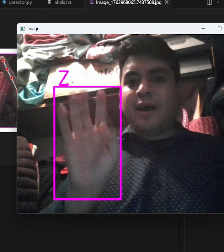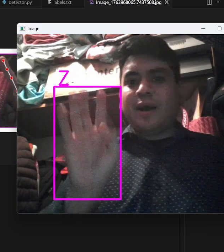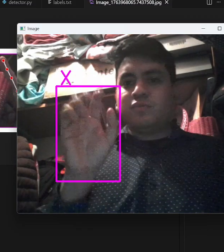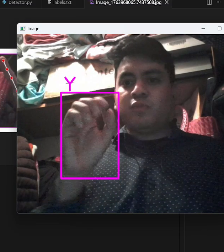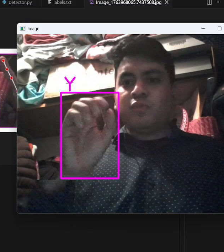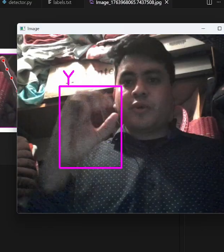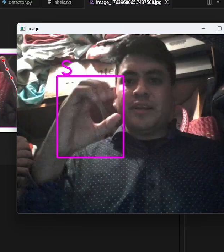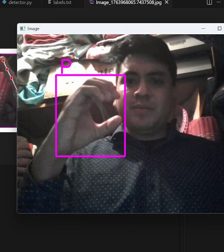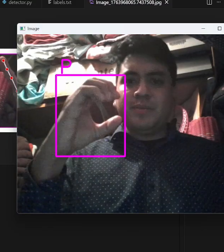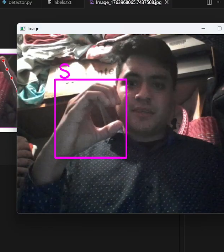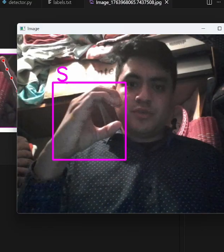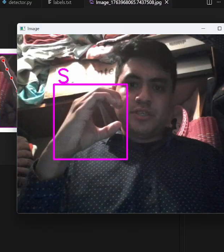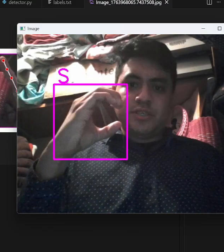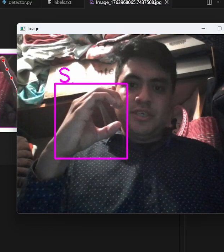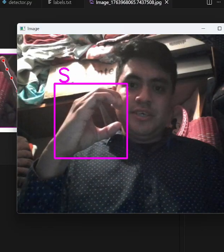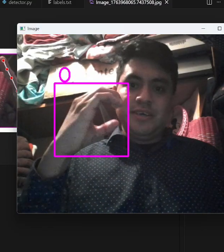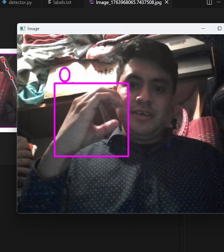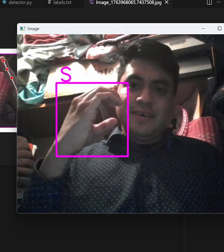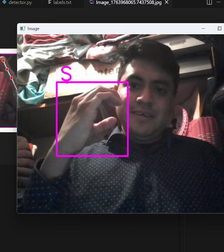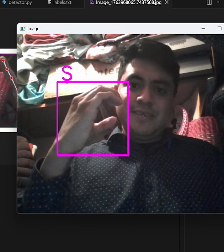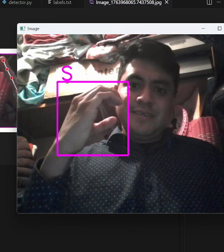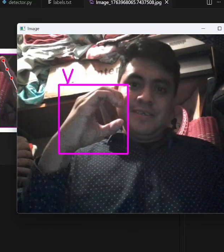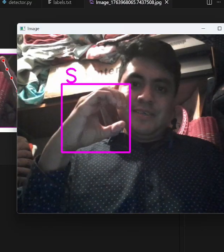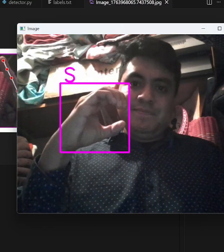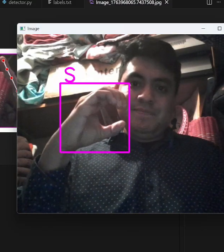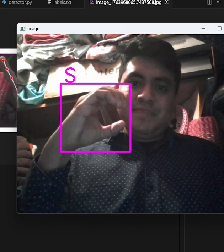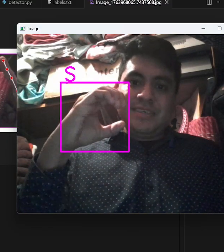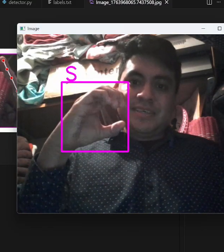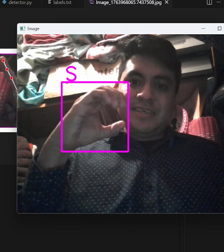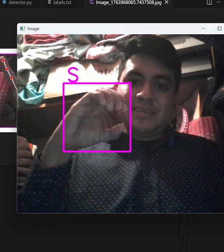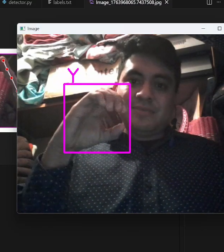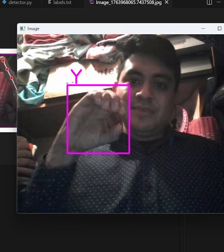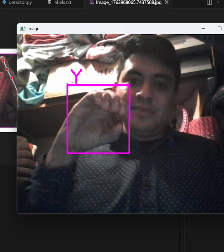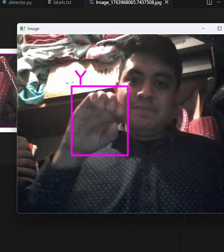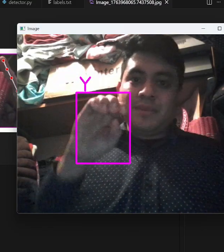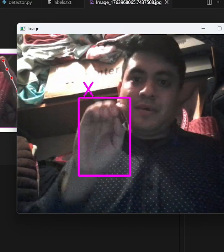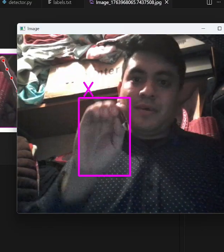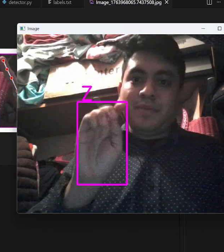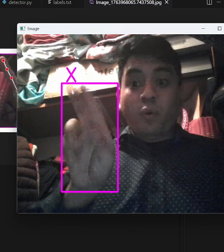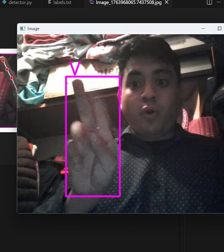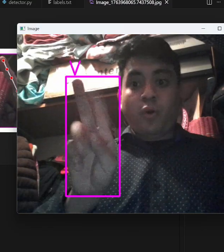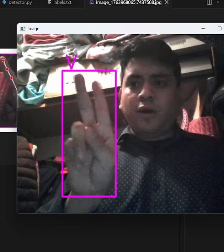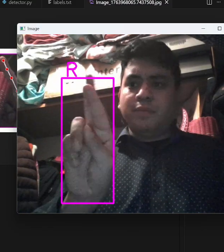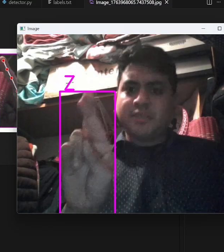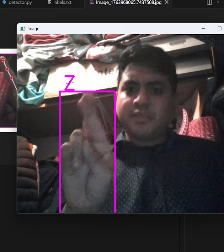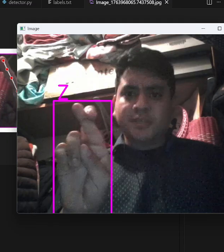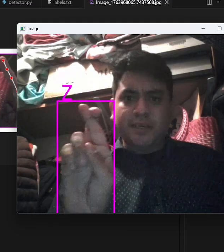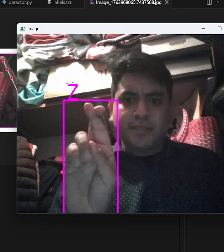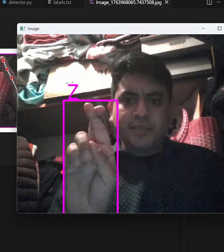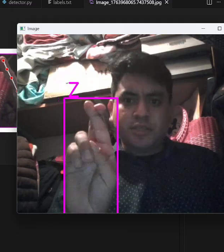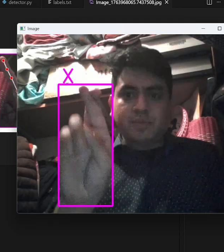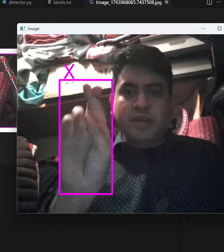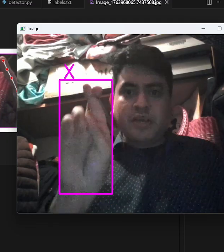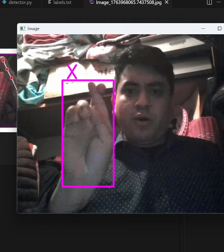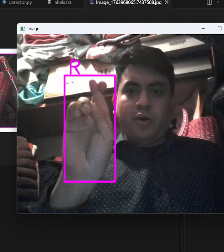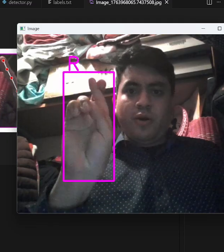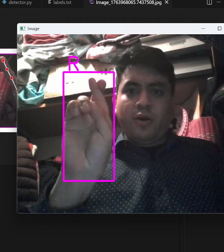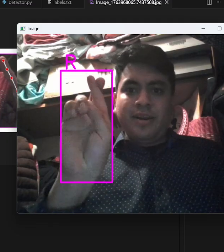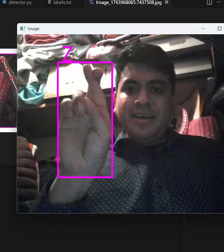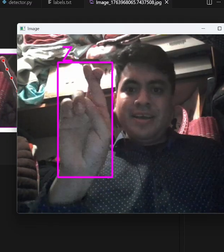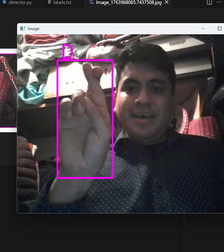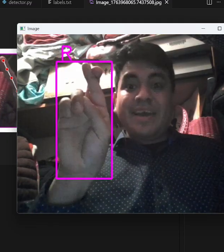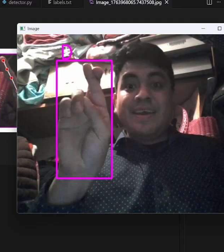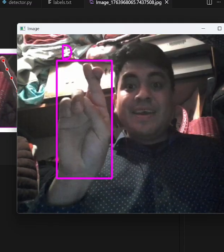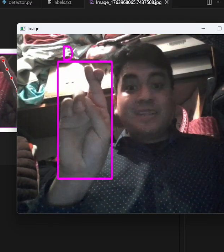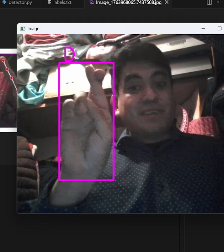out more degree. Let me see if we can do C. Yeah, kind of. Oh man, or let me see. This is supposed to be R.